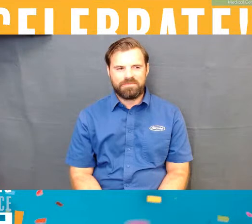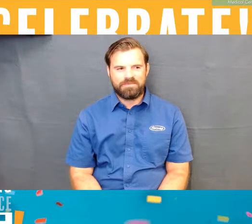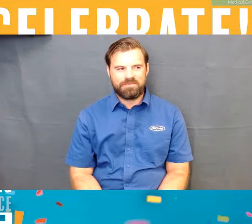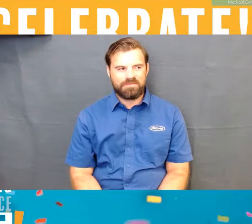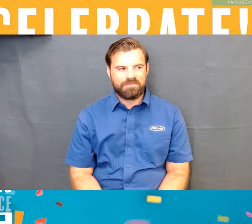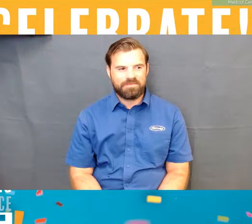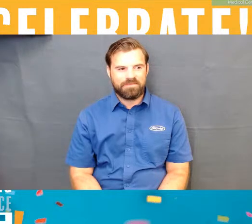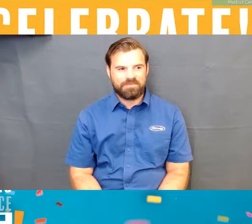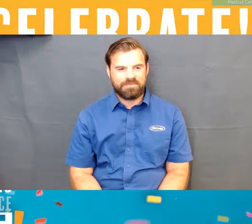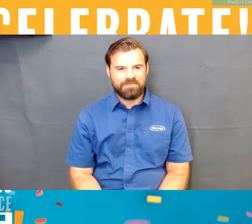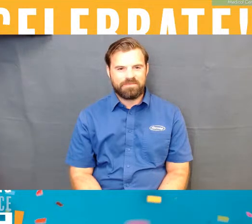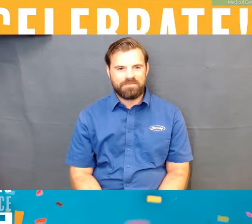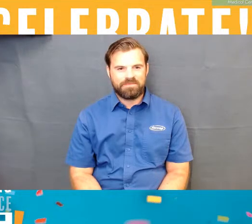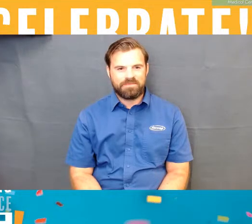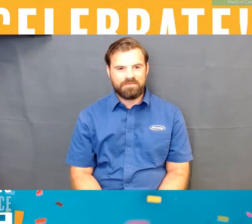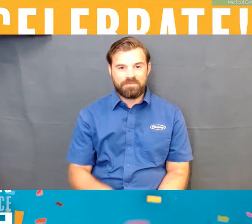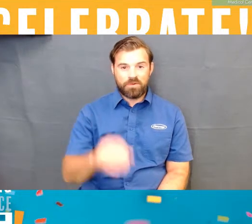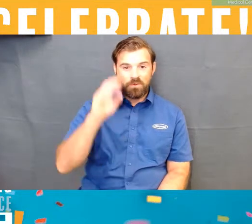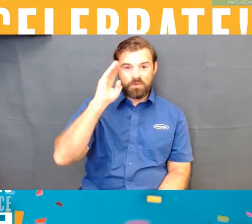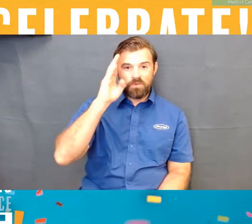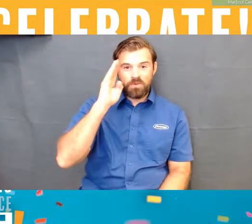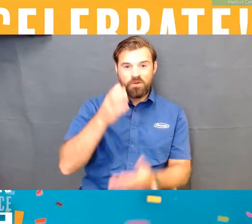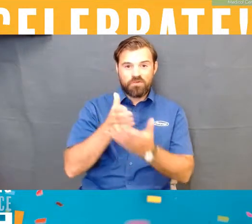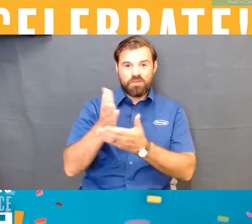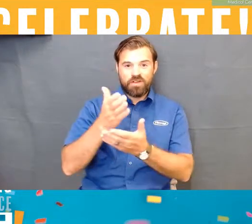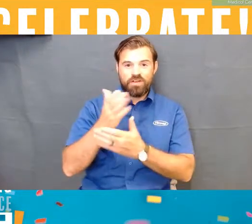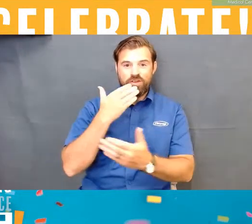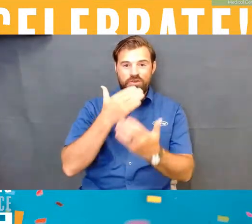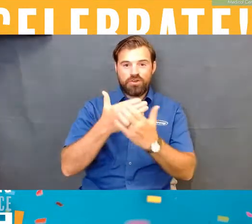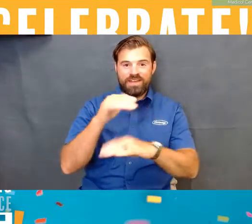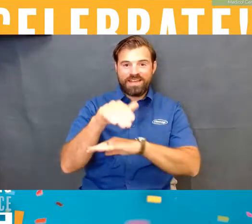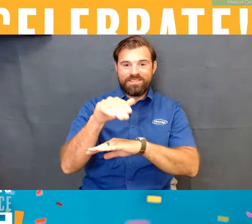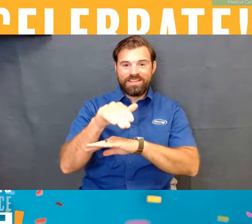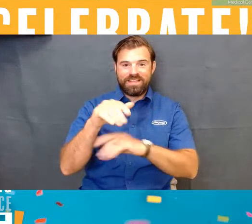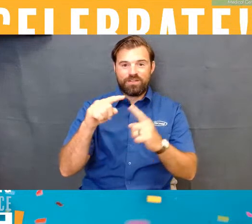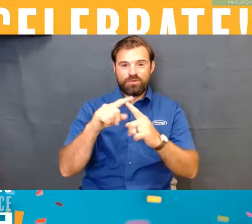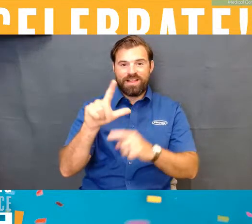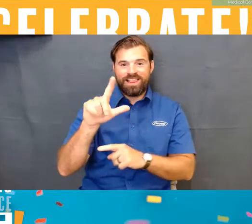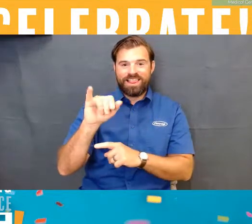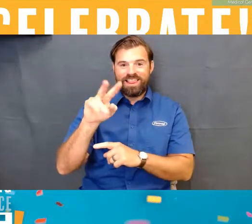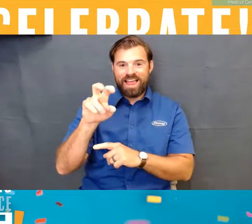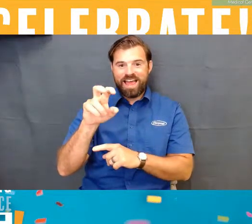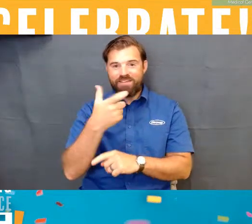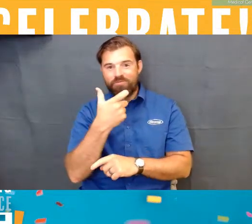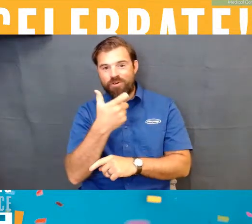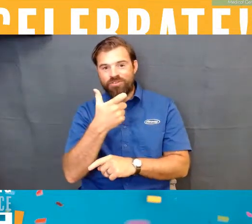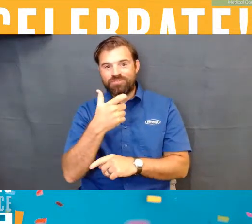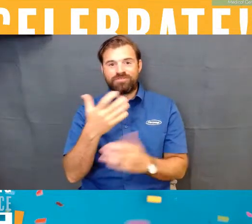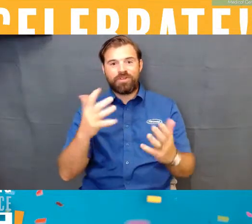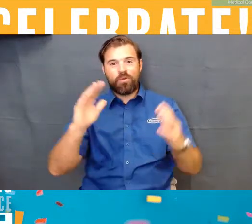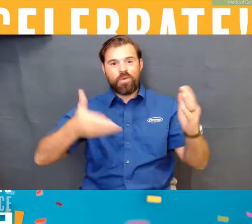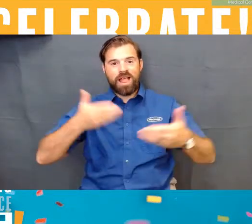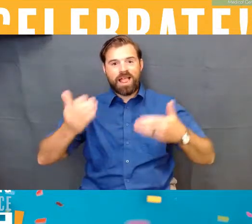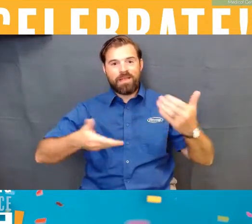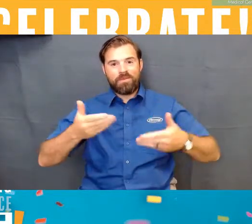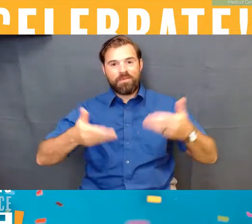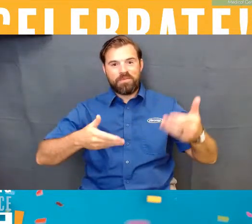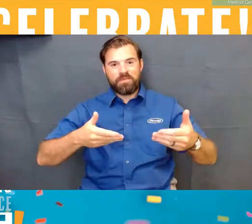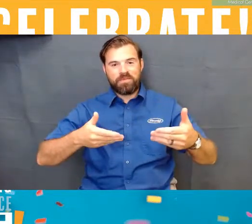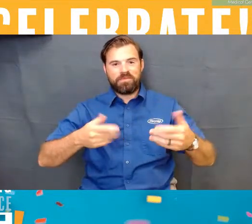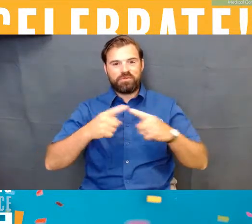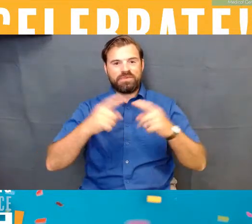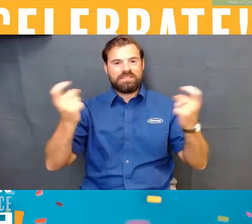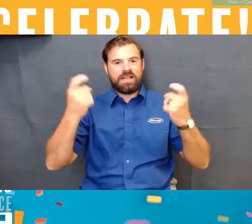You're good to start whenever. All right, good evening to our live streamers and welcome